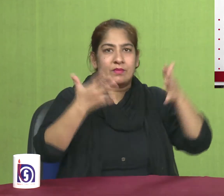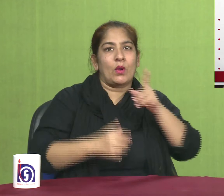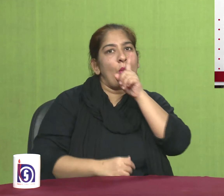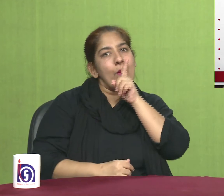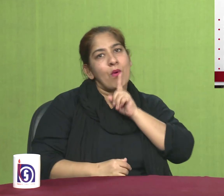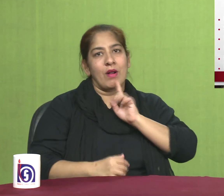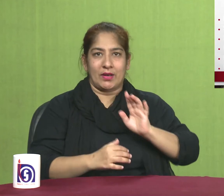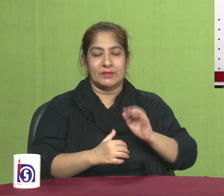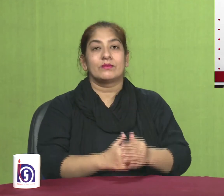merit is